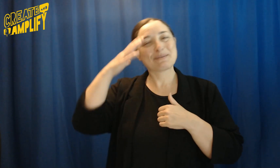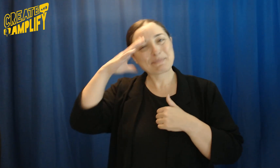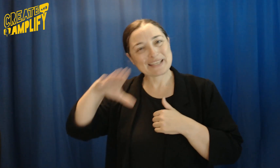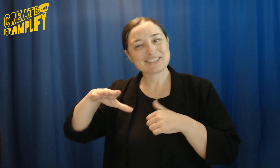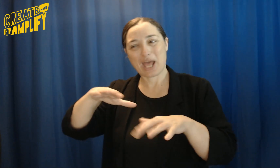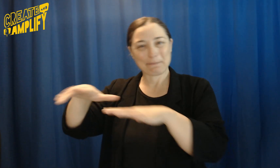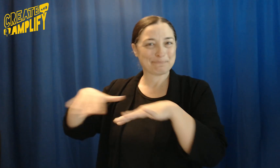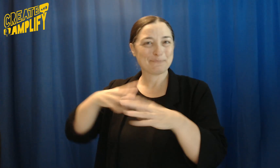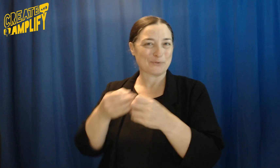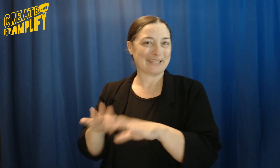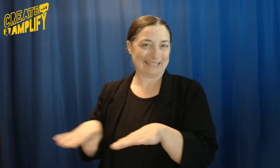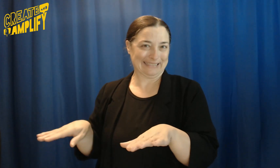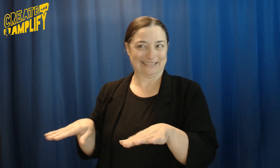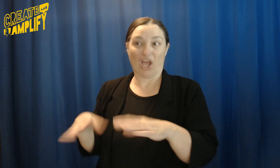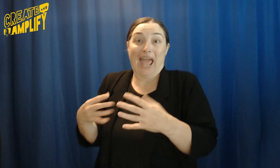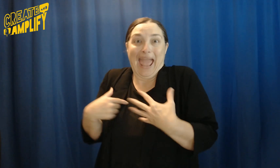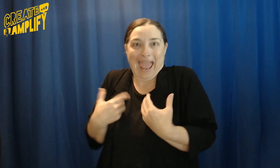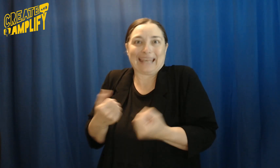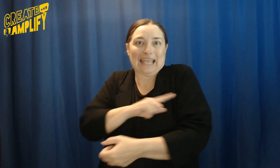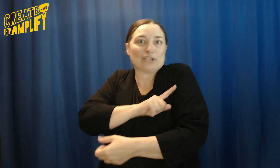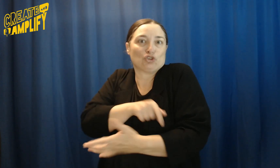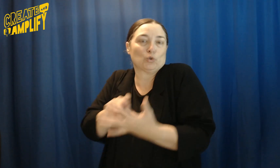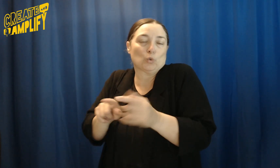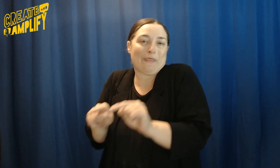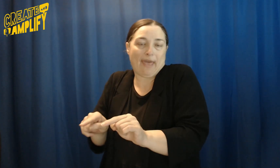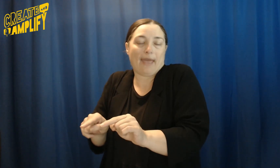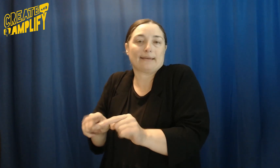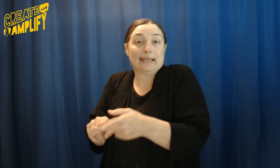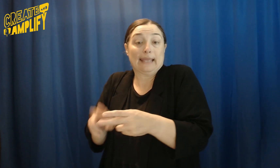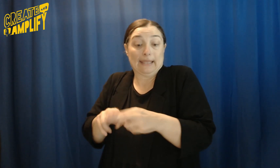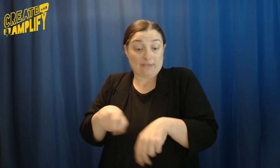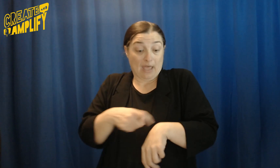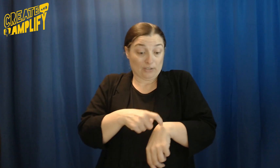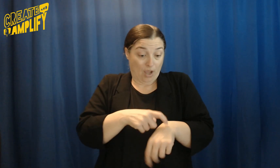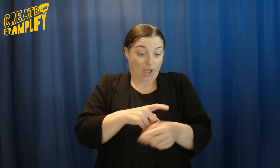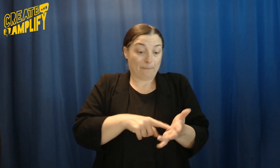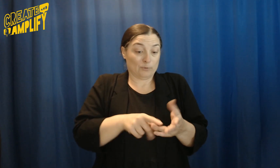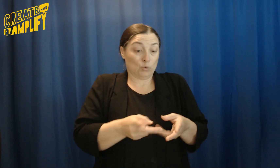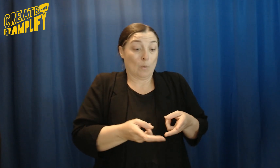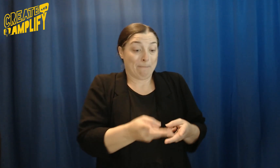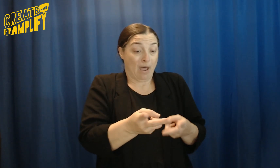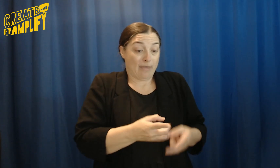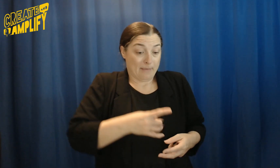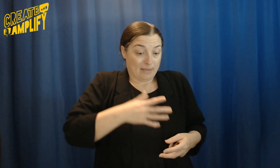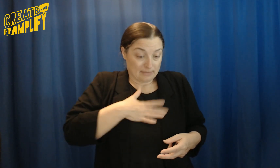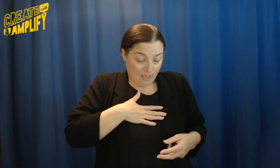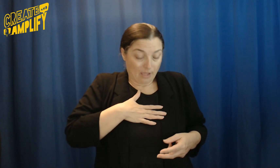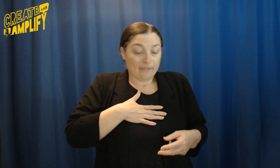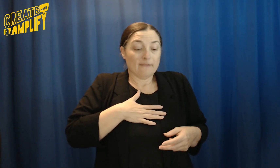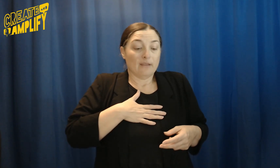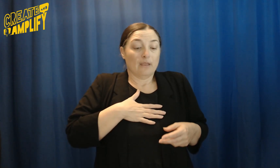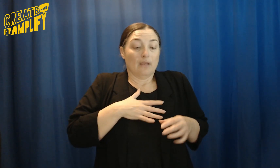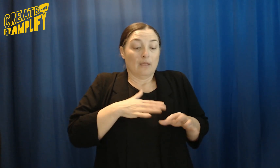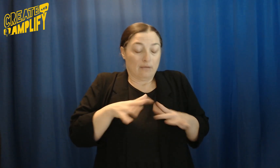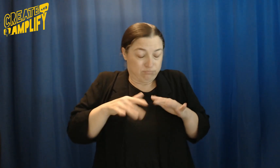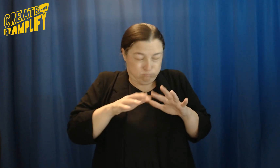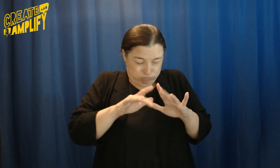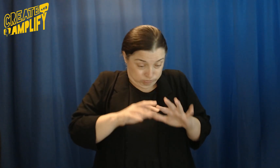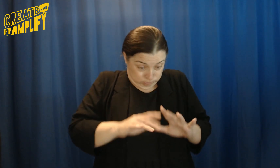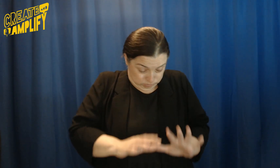I was good to do that. But if I hadn't taken that time to regulate and come back to feeling safe again, it would have been a write-off. And then